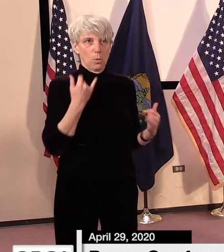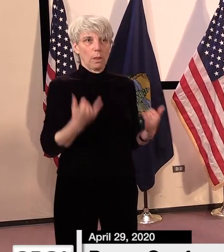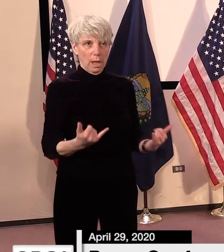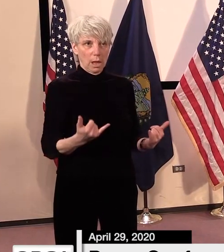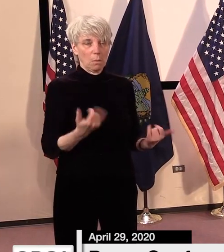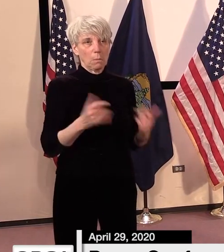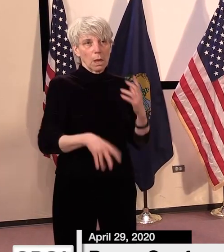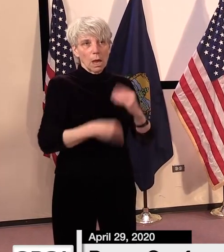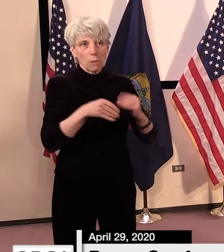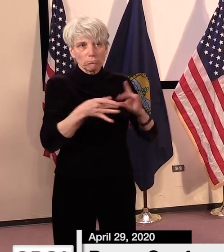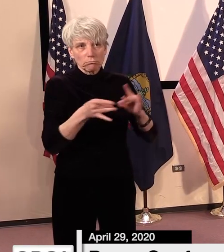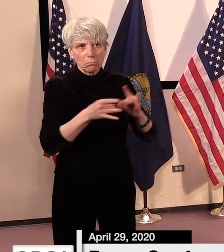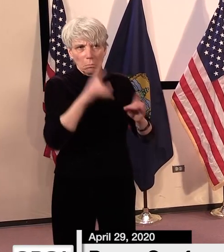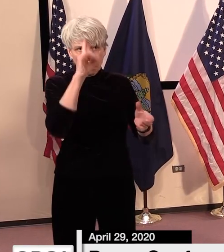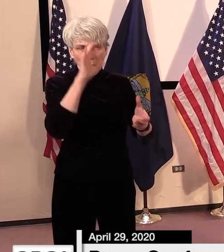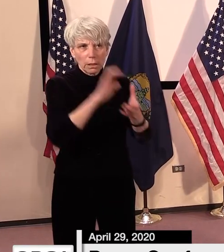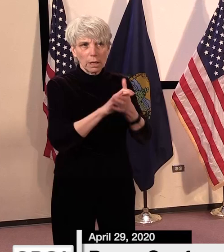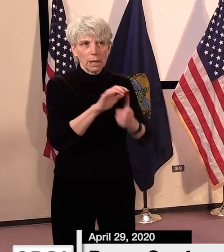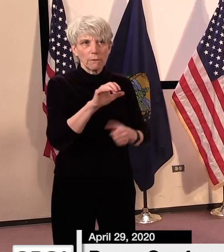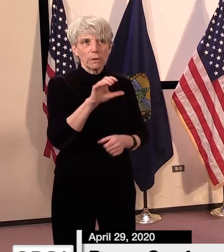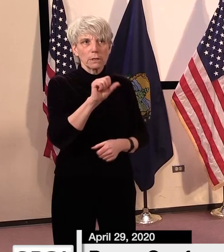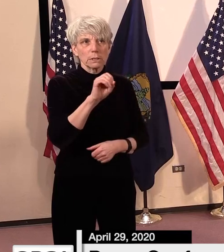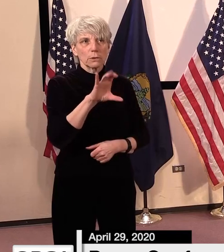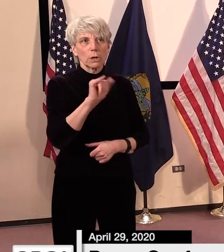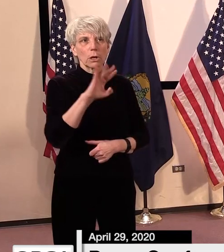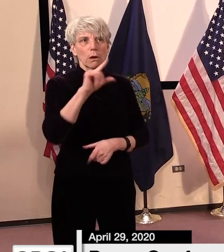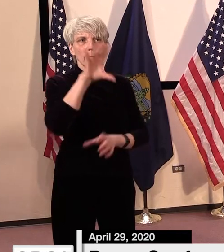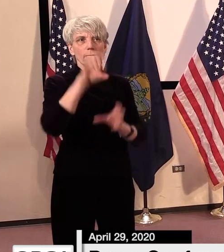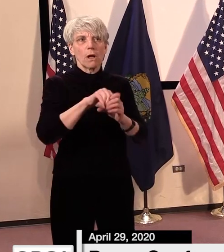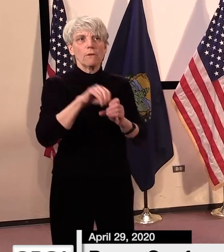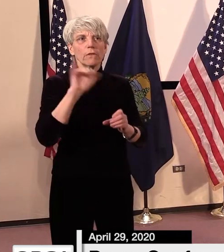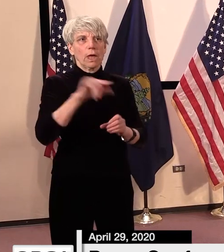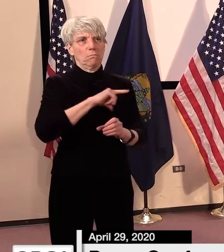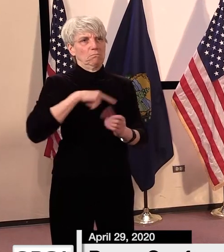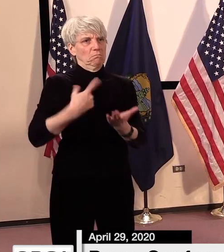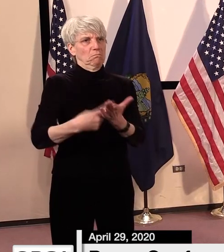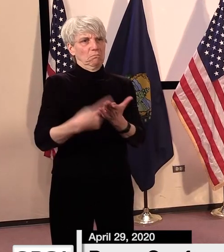of the discussion over the last couple of days. Secretary Young?